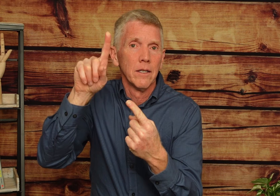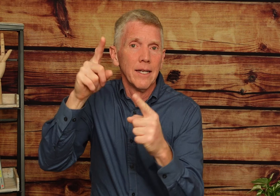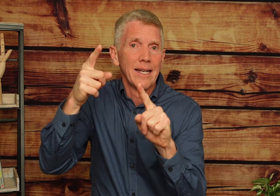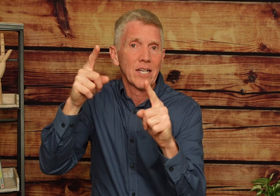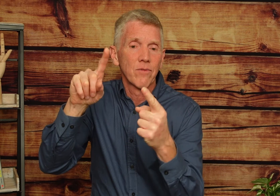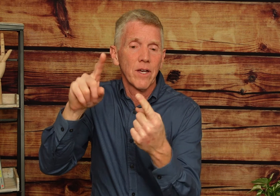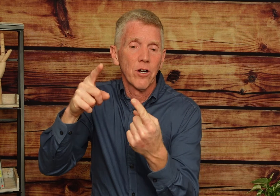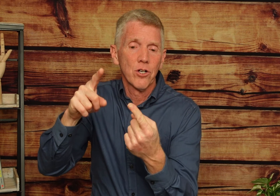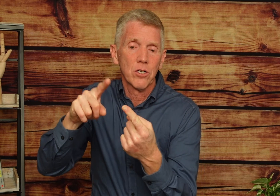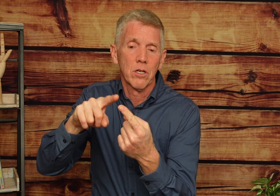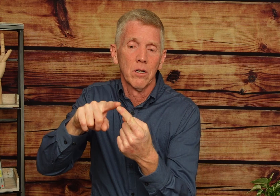index fingers,